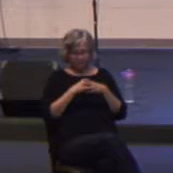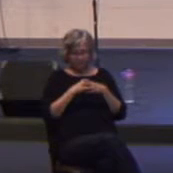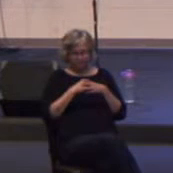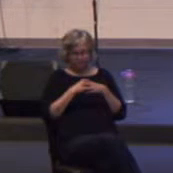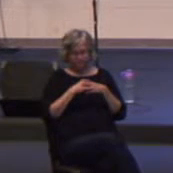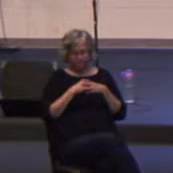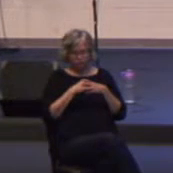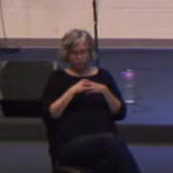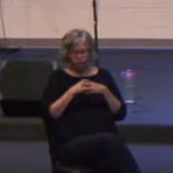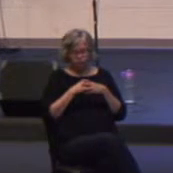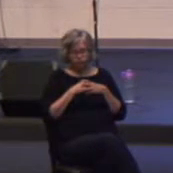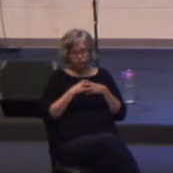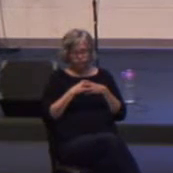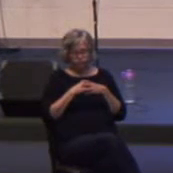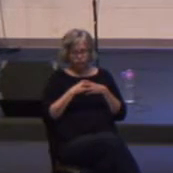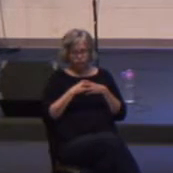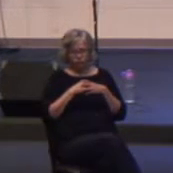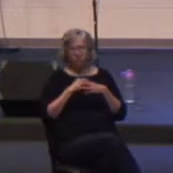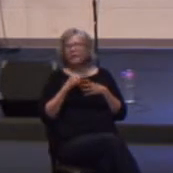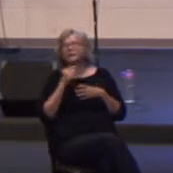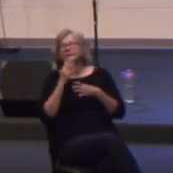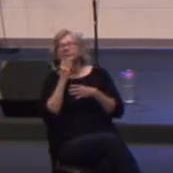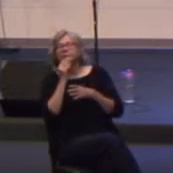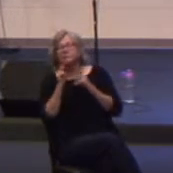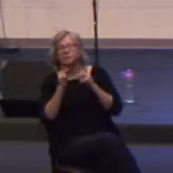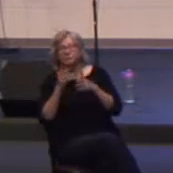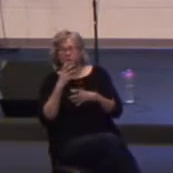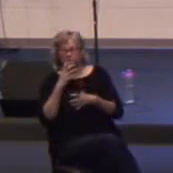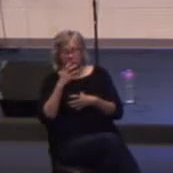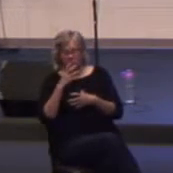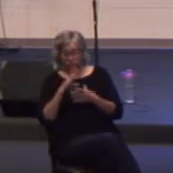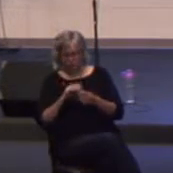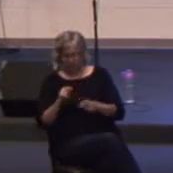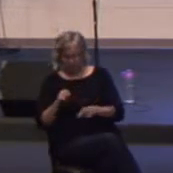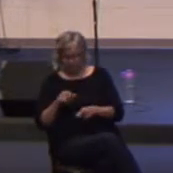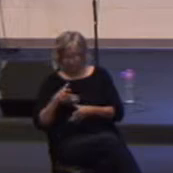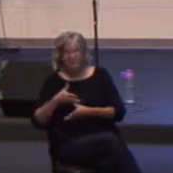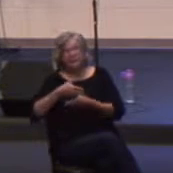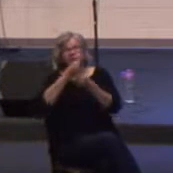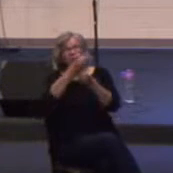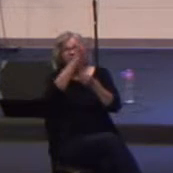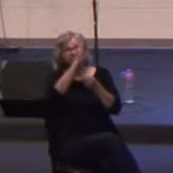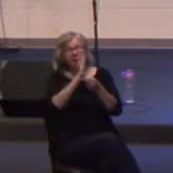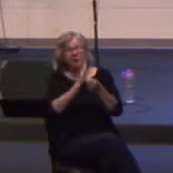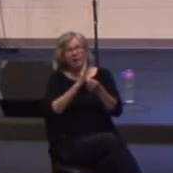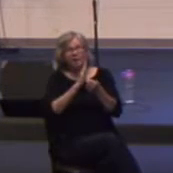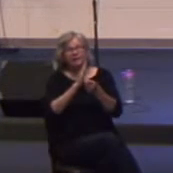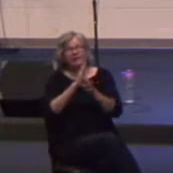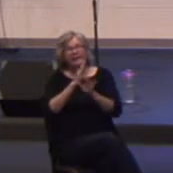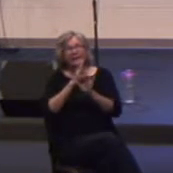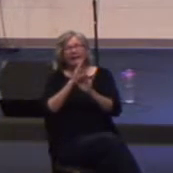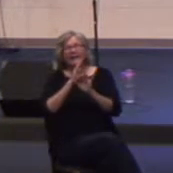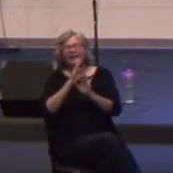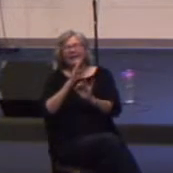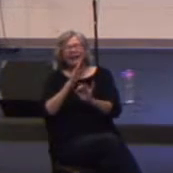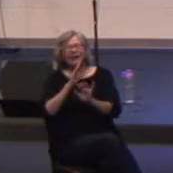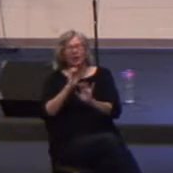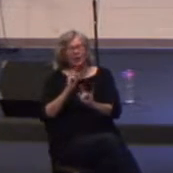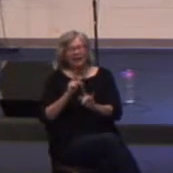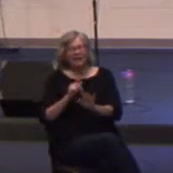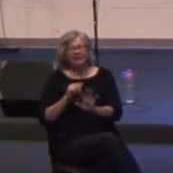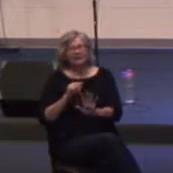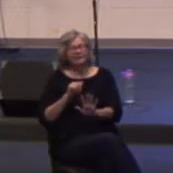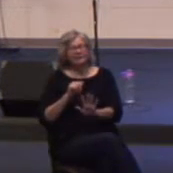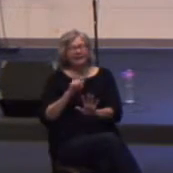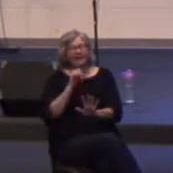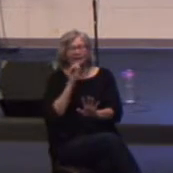the story of the Israelites, trust in God, it's not a treasure. It's not something that once you say, oh, I trust God now, it's not